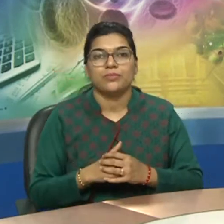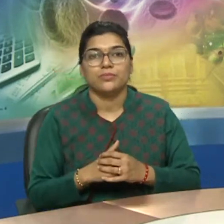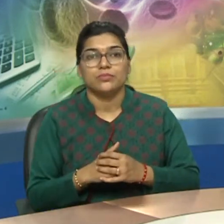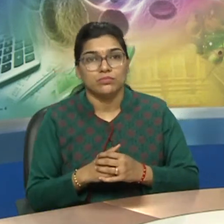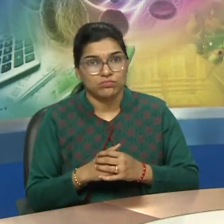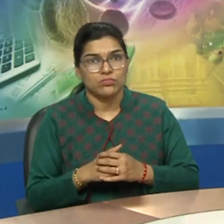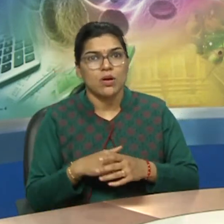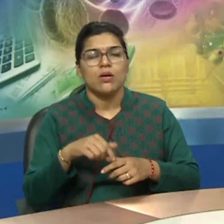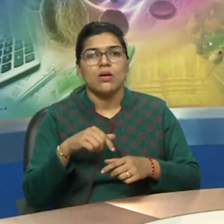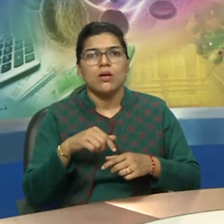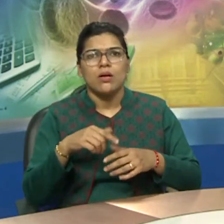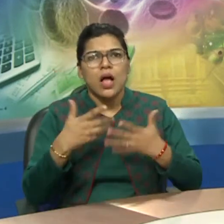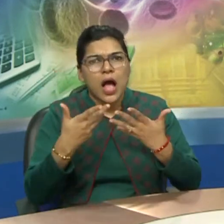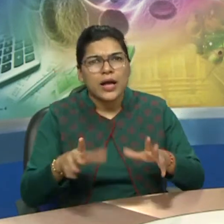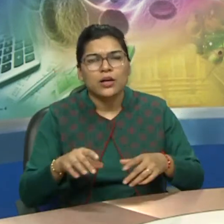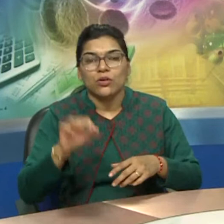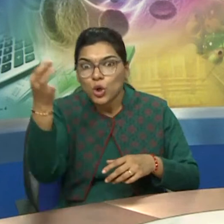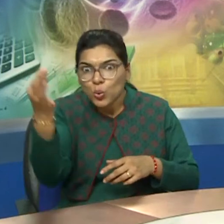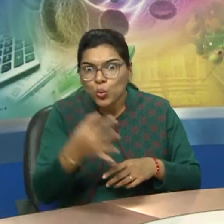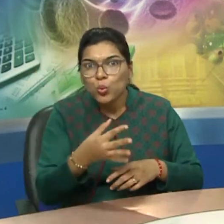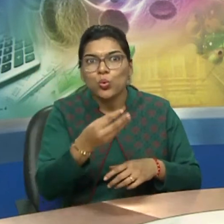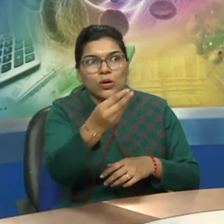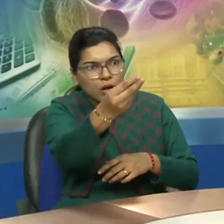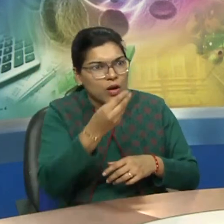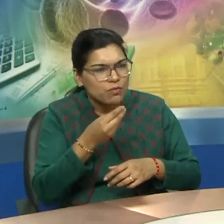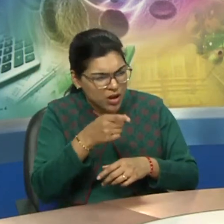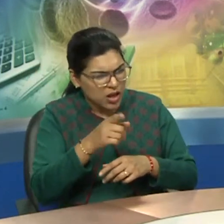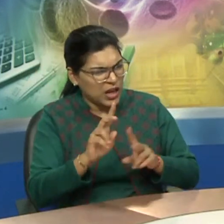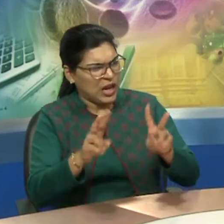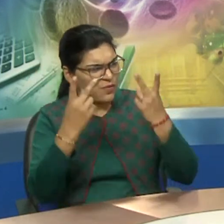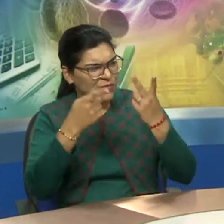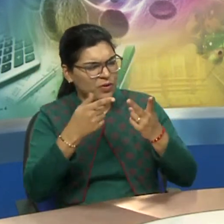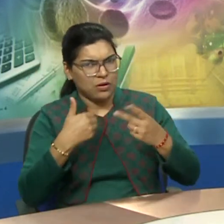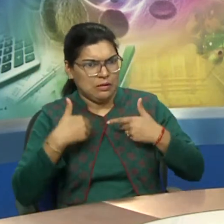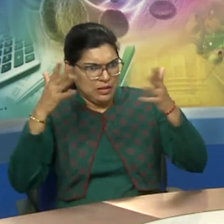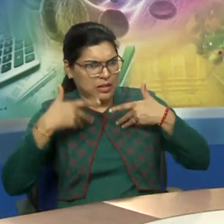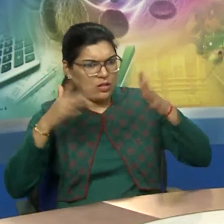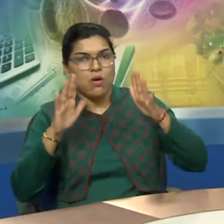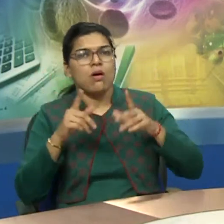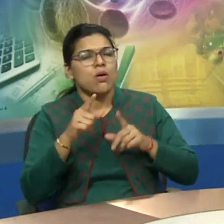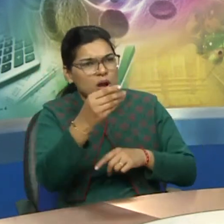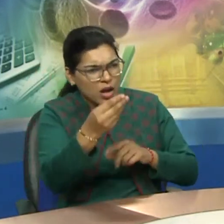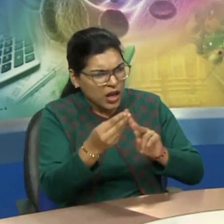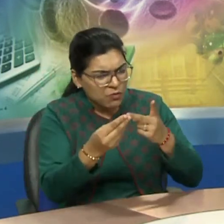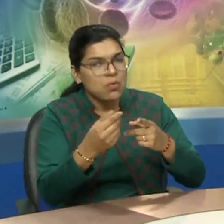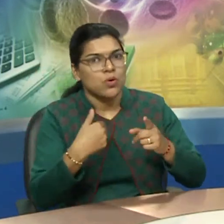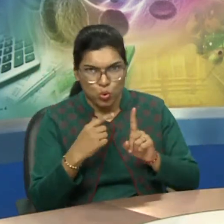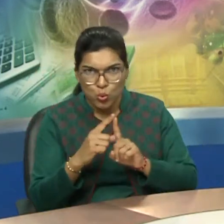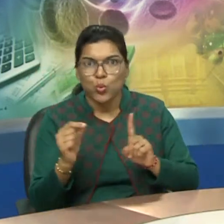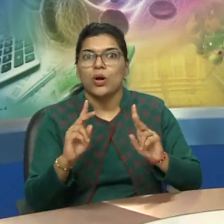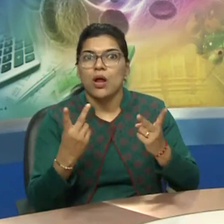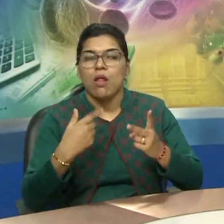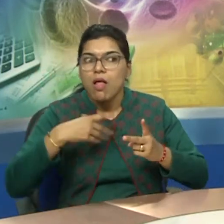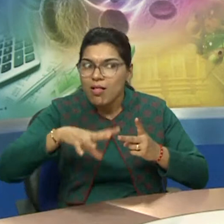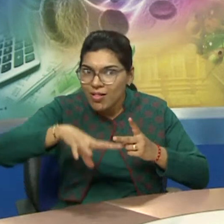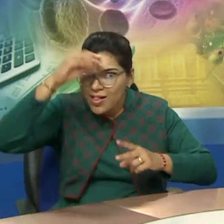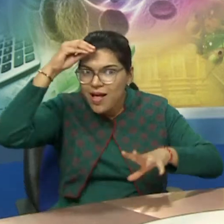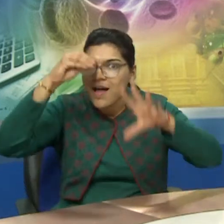Fifth point explains that there should be willingness to learn and we should take a